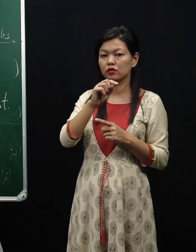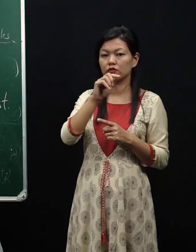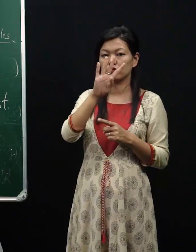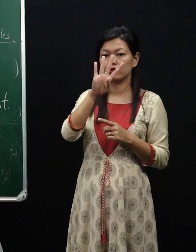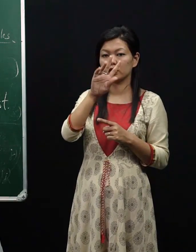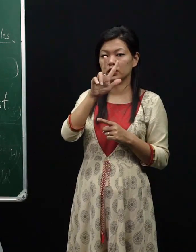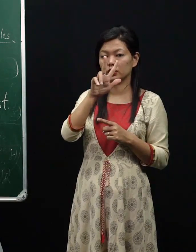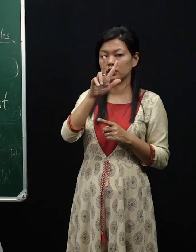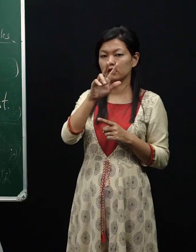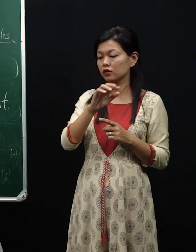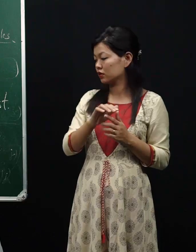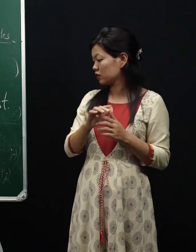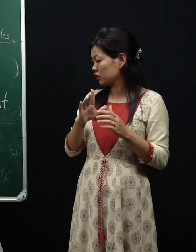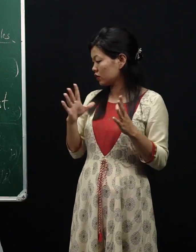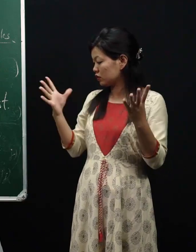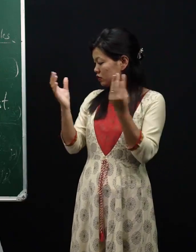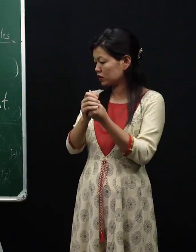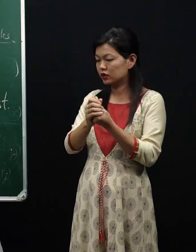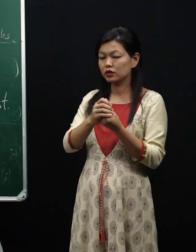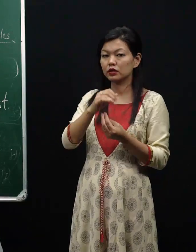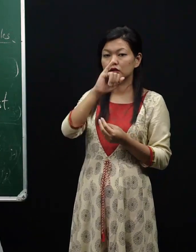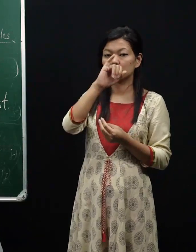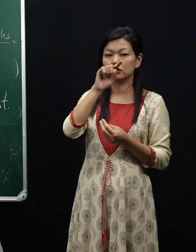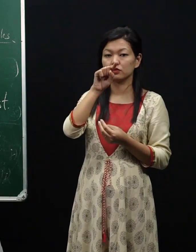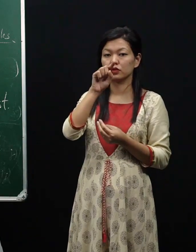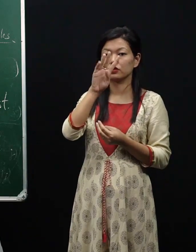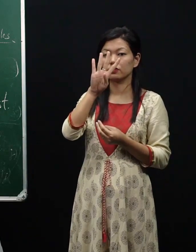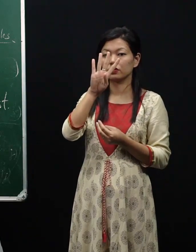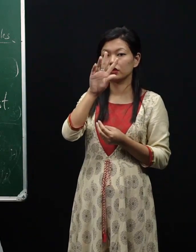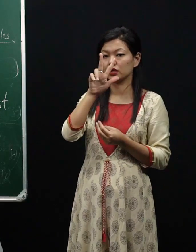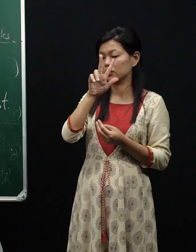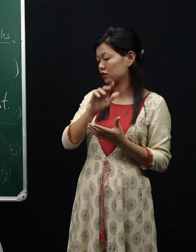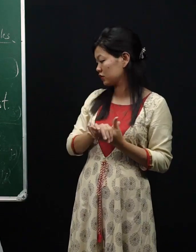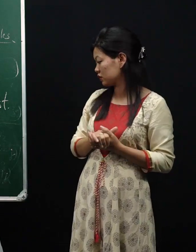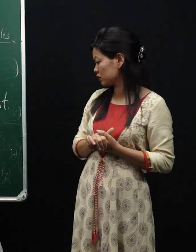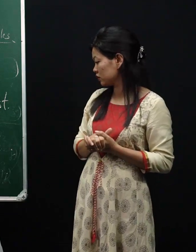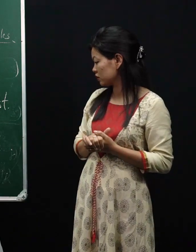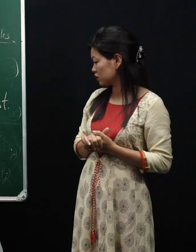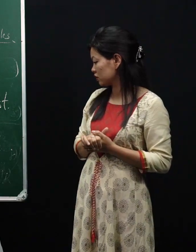right. Now, when we take this ratio, that means we'll get